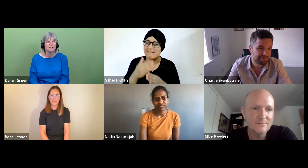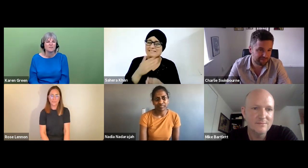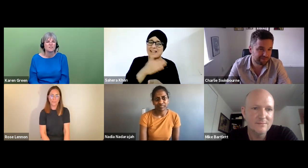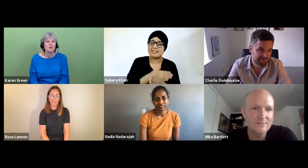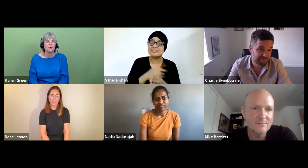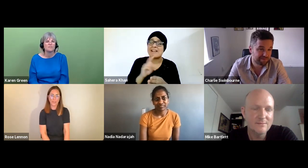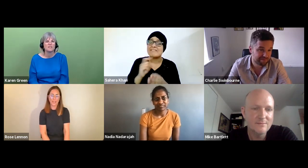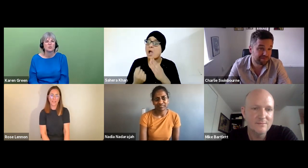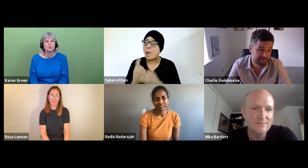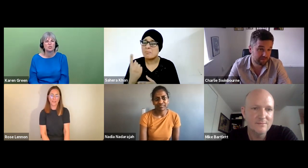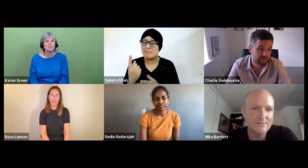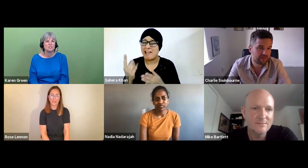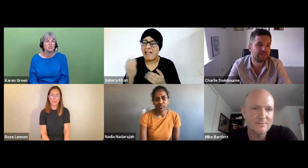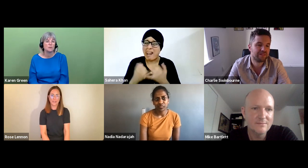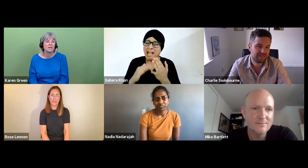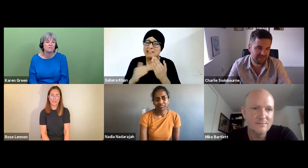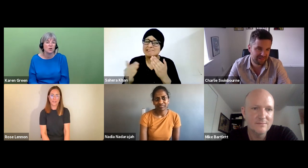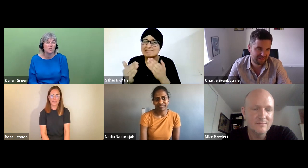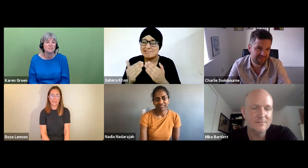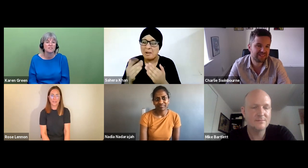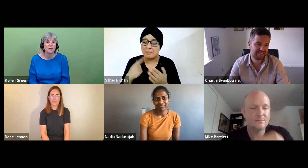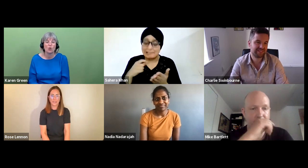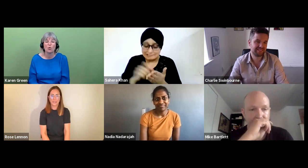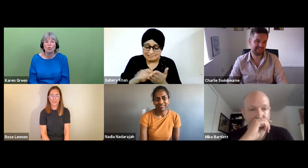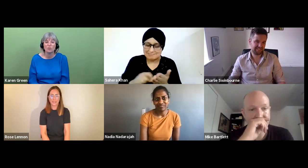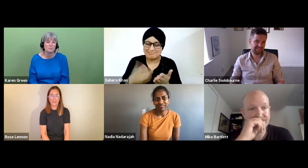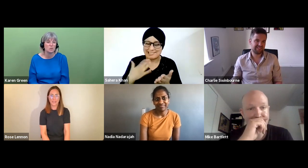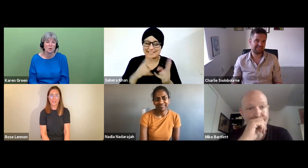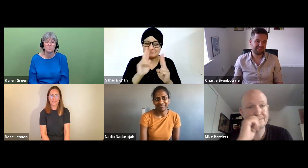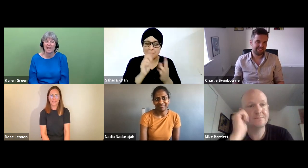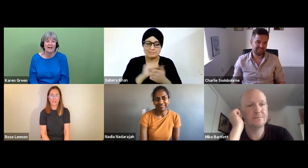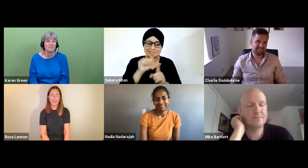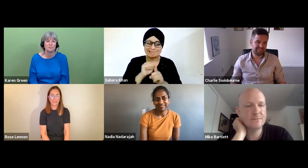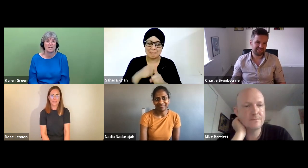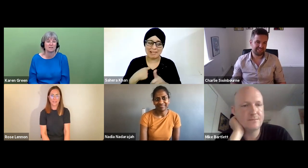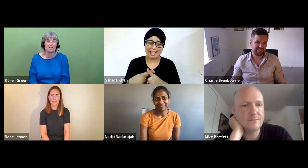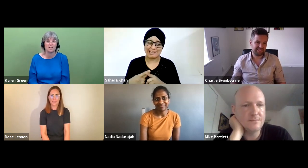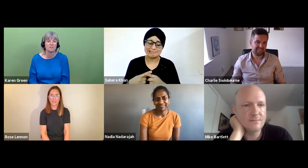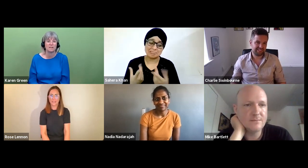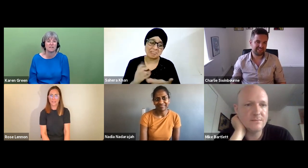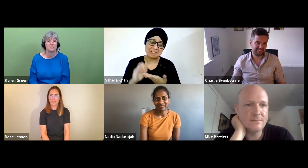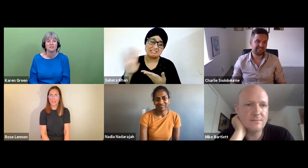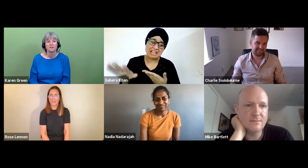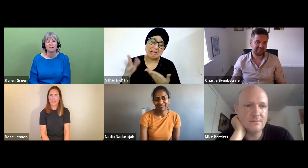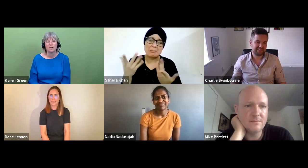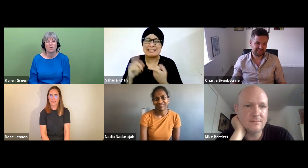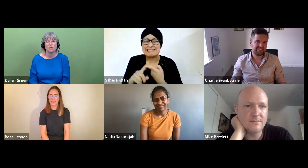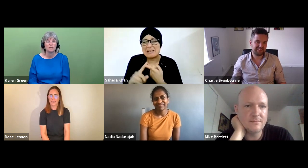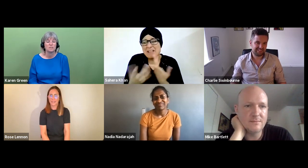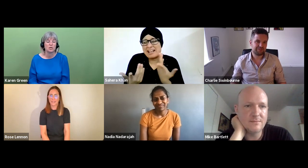So if there's an opportunity to do it in advance, or sometimes it has to be done last minute. I use